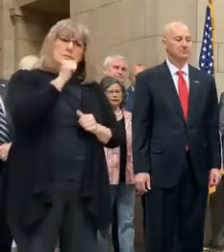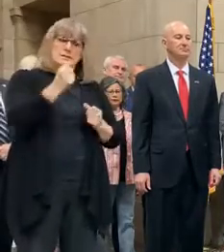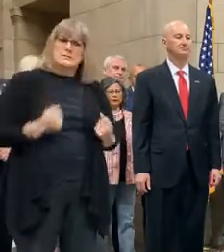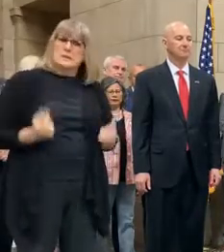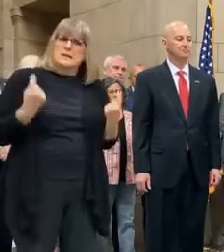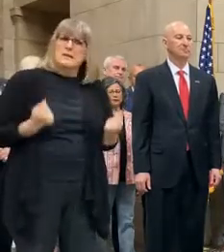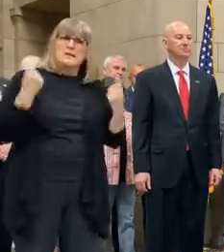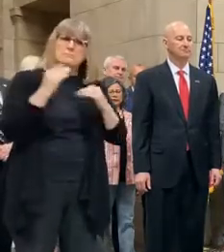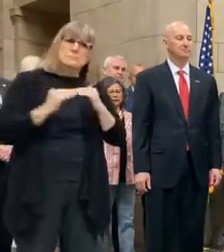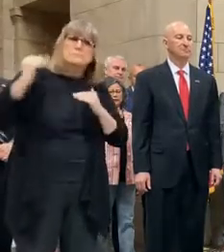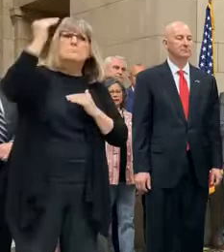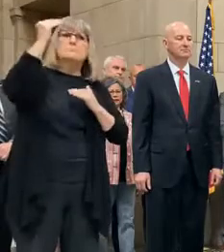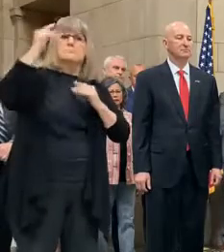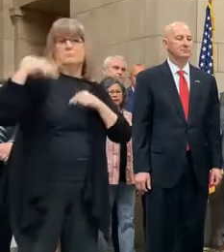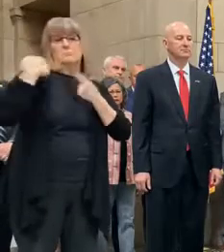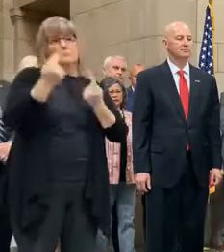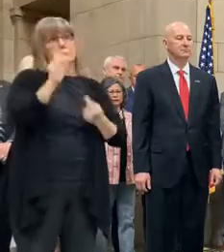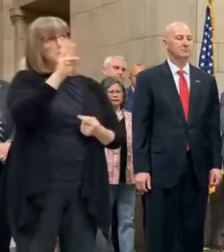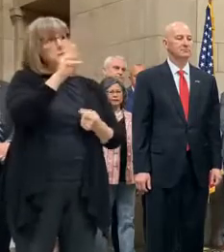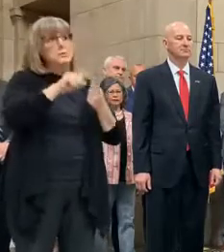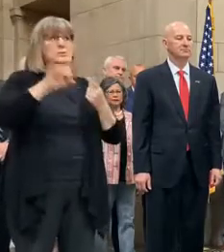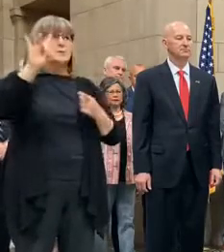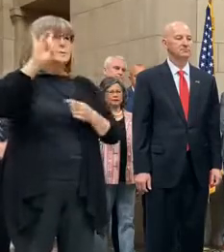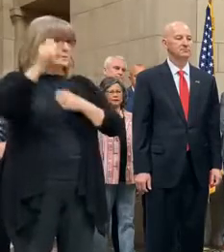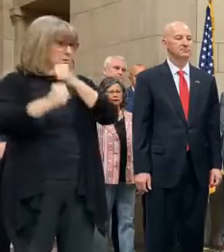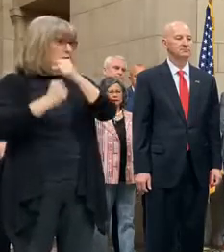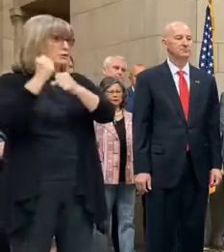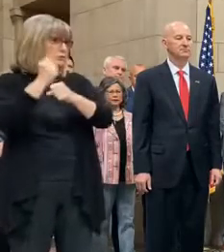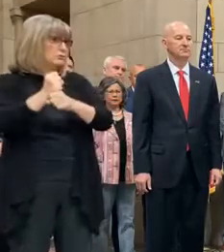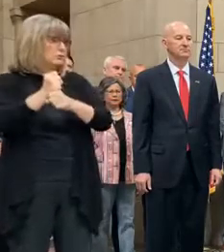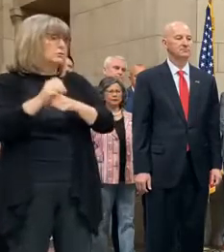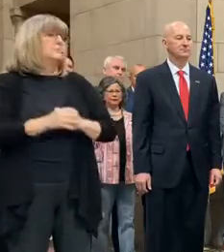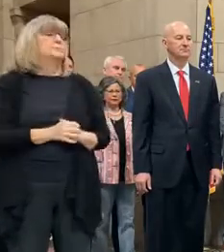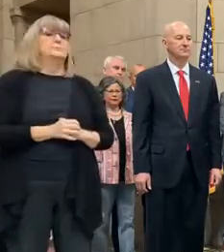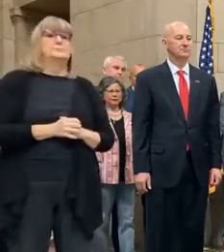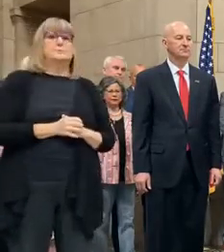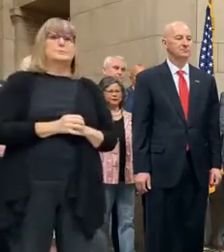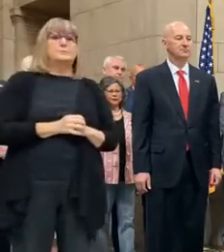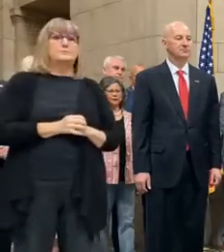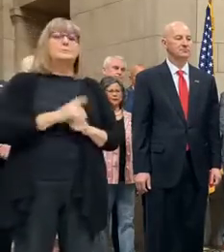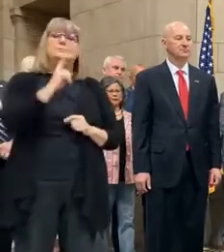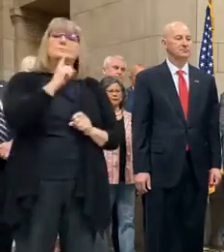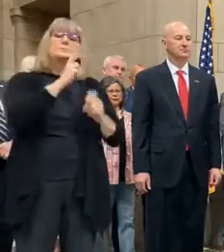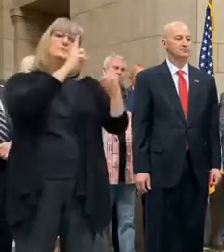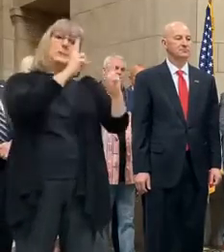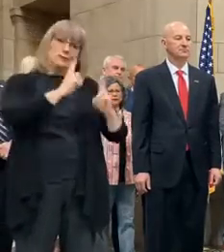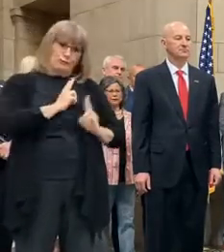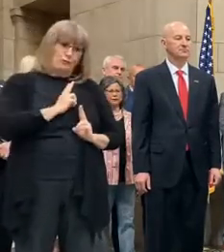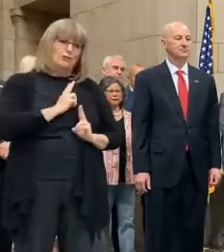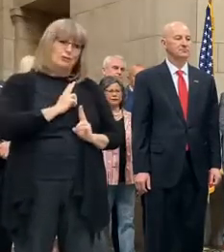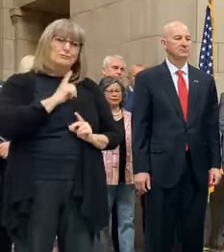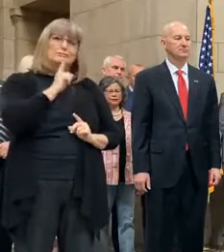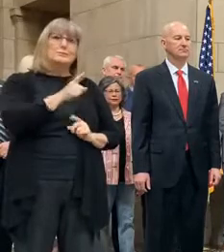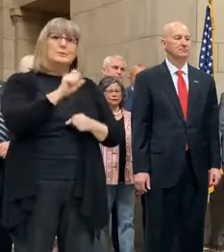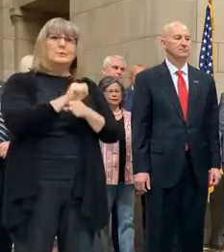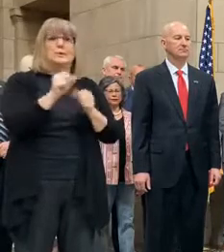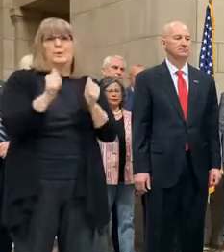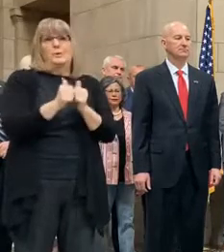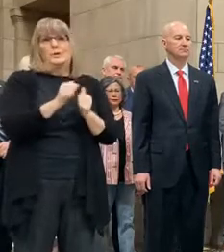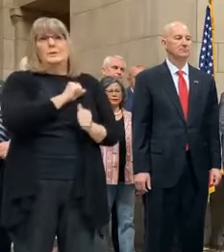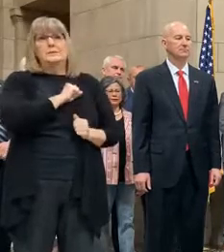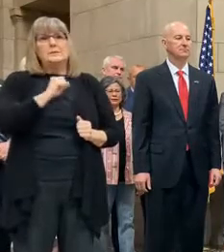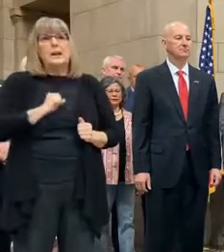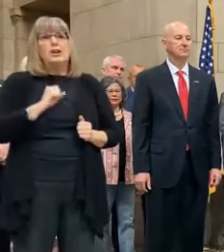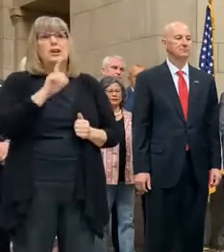spending over the last 8 years, for the governor, 6 years since I've been here. It's been an honor to work with